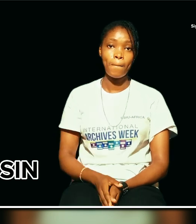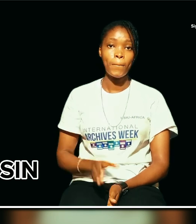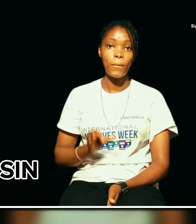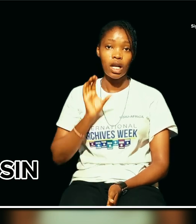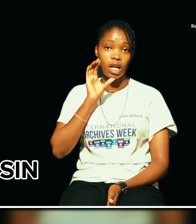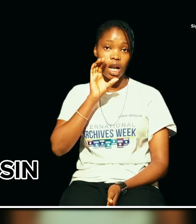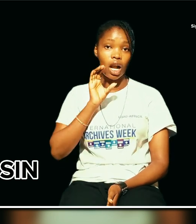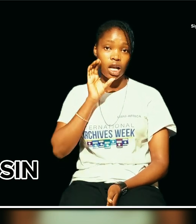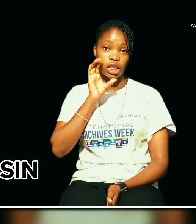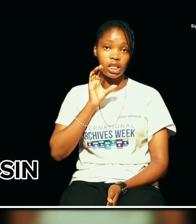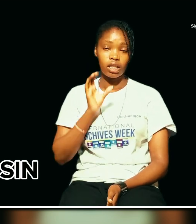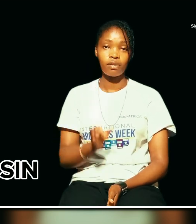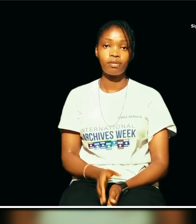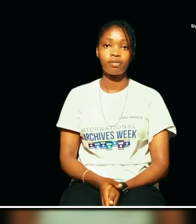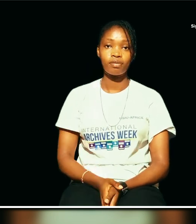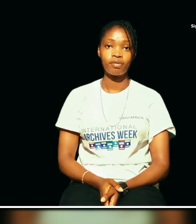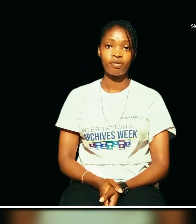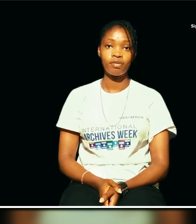cousin,